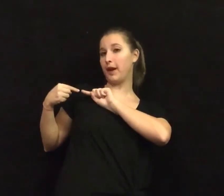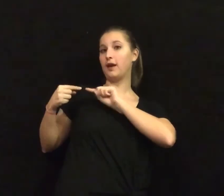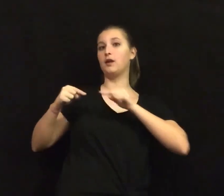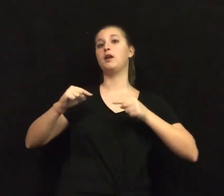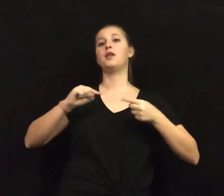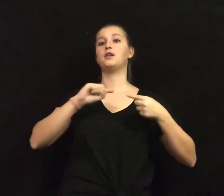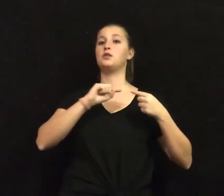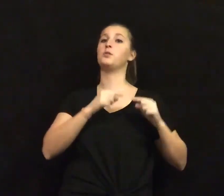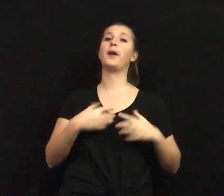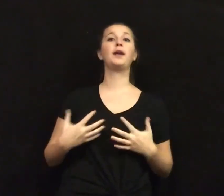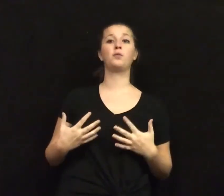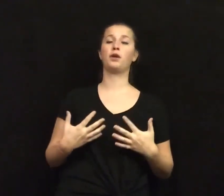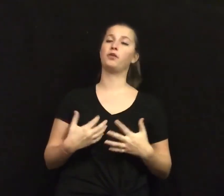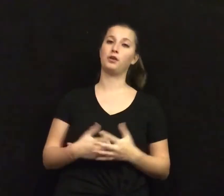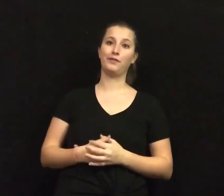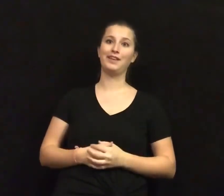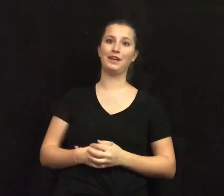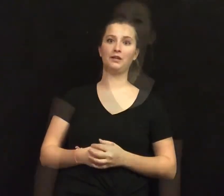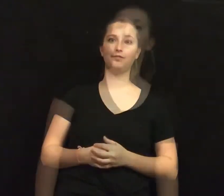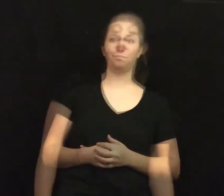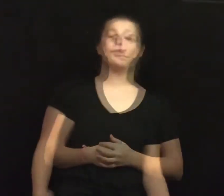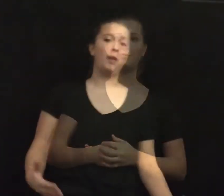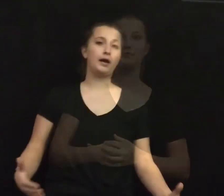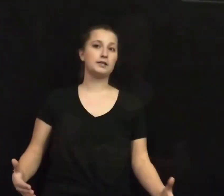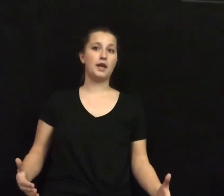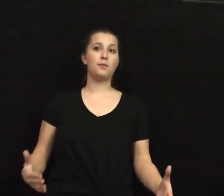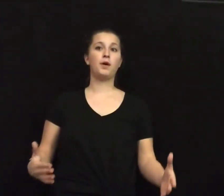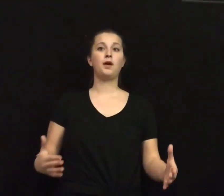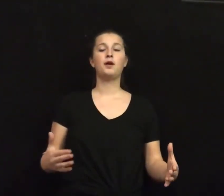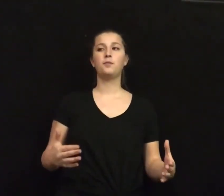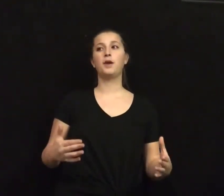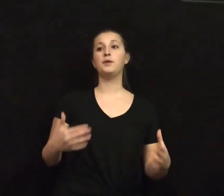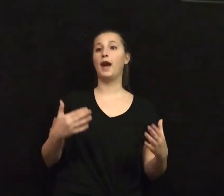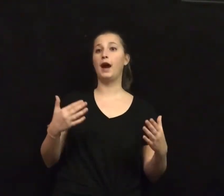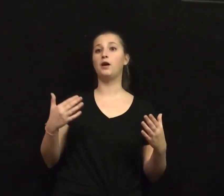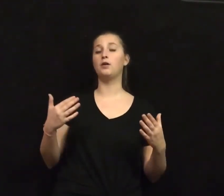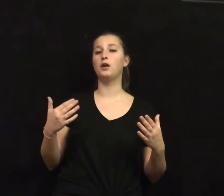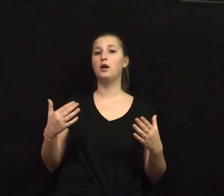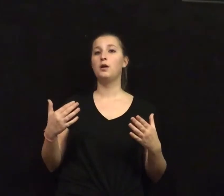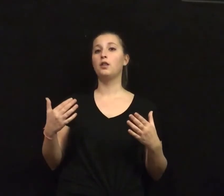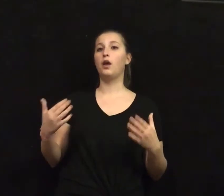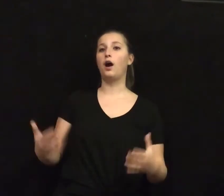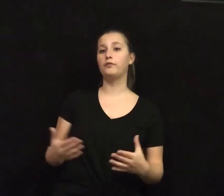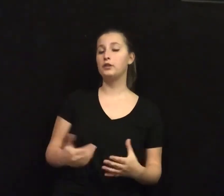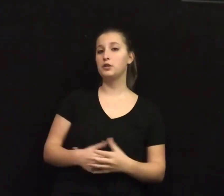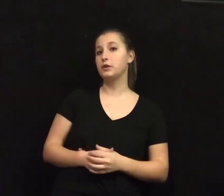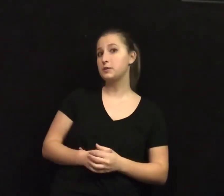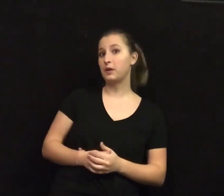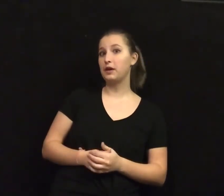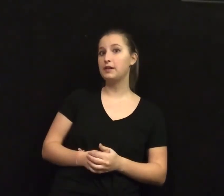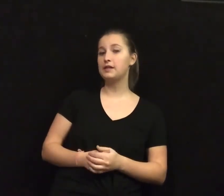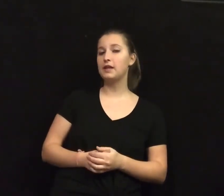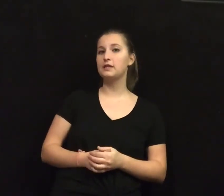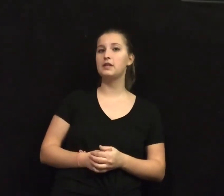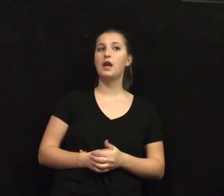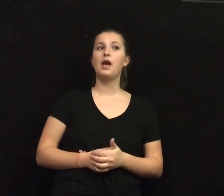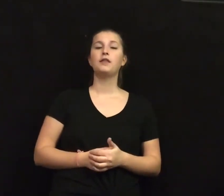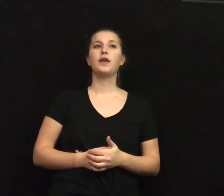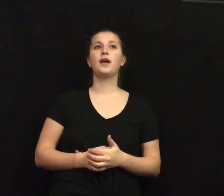pain, they just do the pain wherever they're feeling it. If you ask them maybe how often do you experience this, then